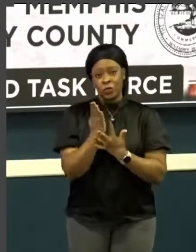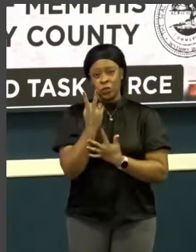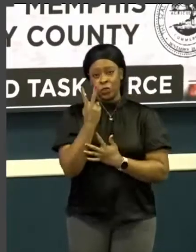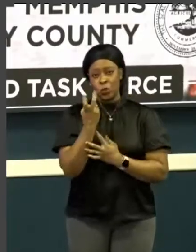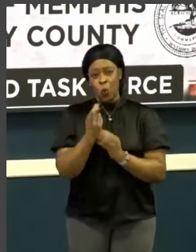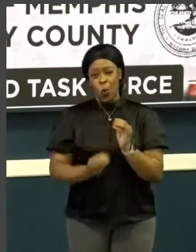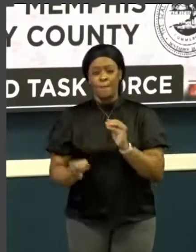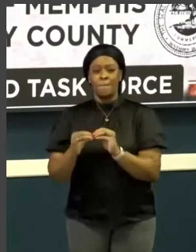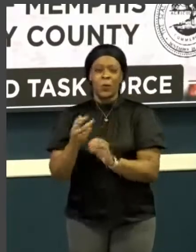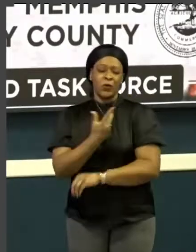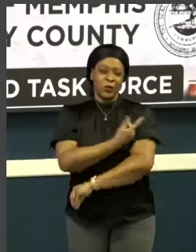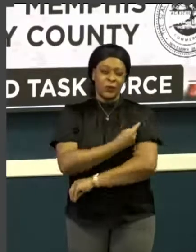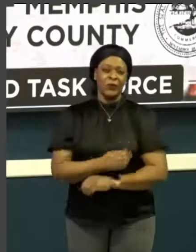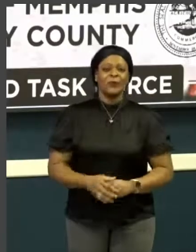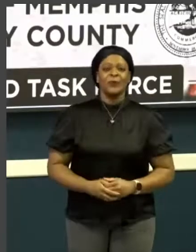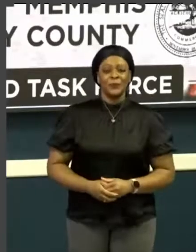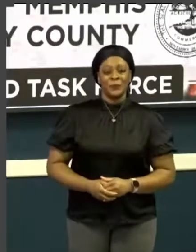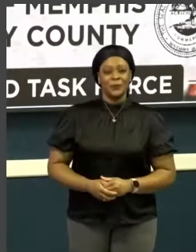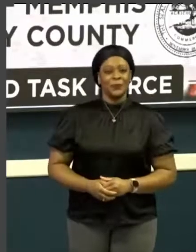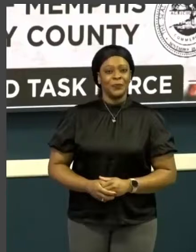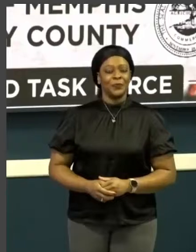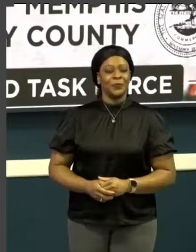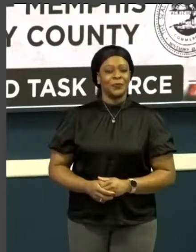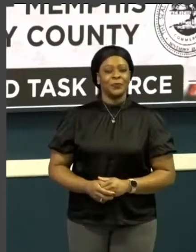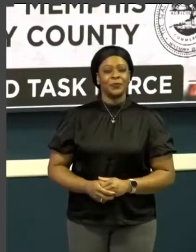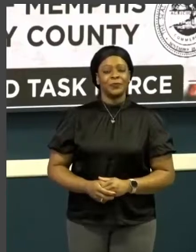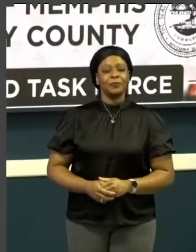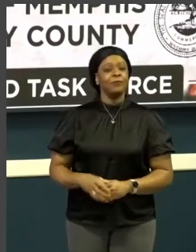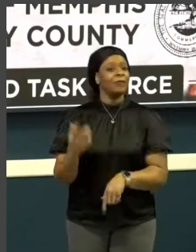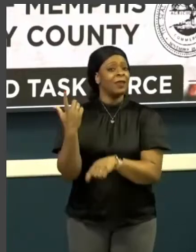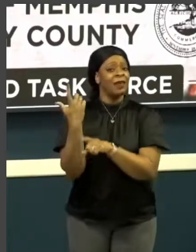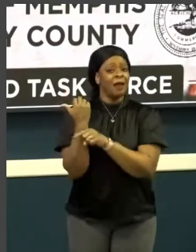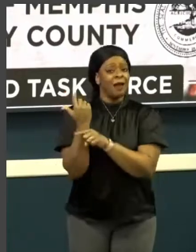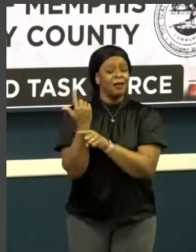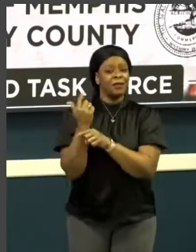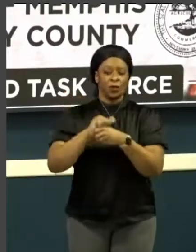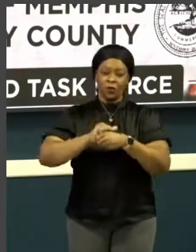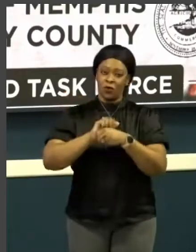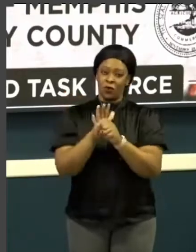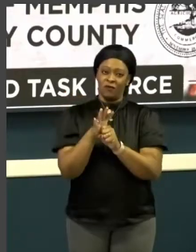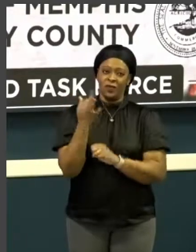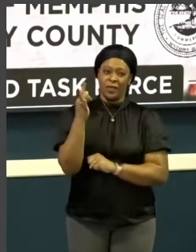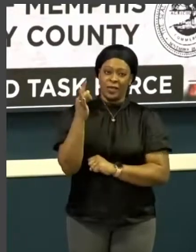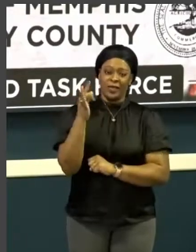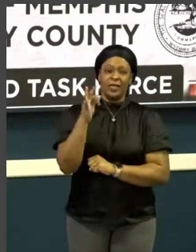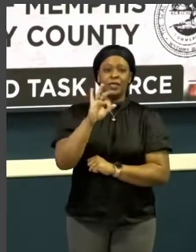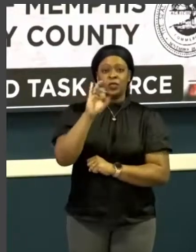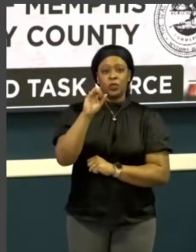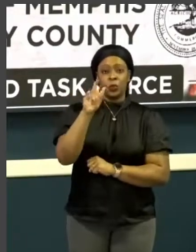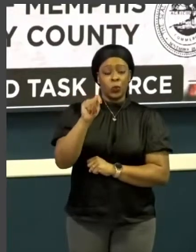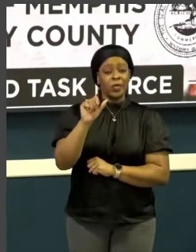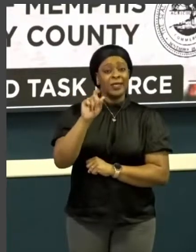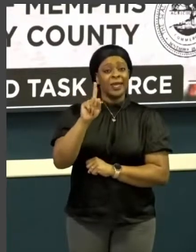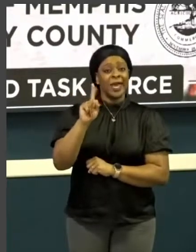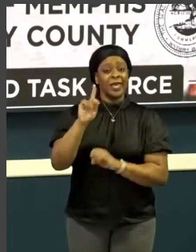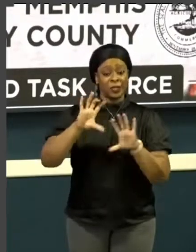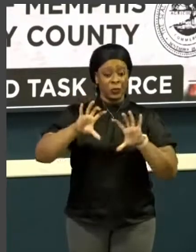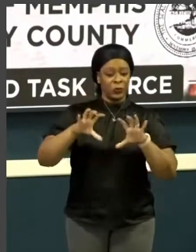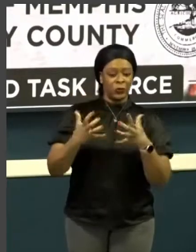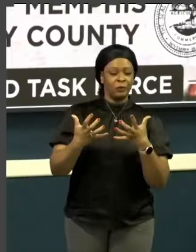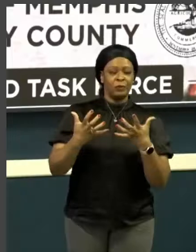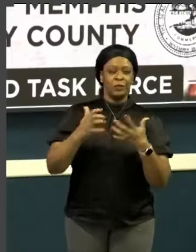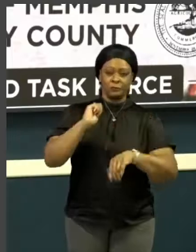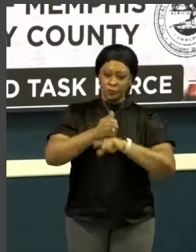2 doses. Next slide. Last year, the COVID-19 Joint Task Force set a goal